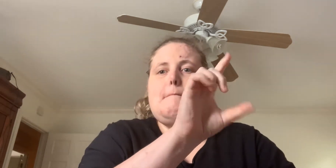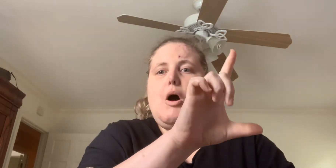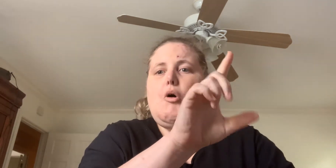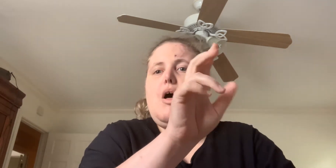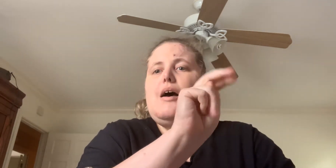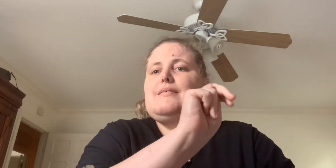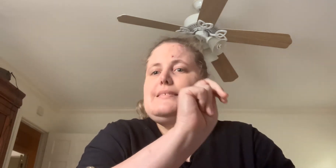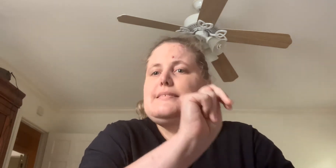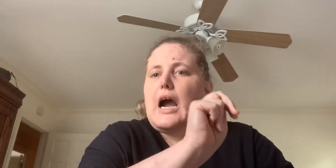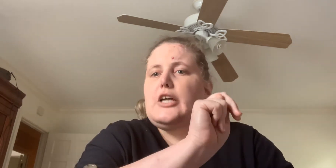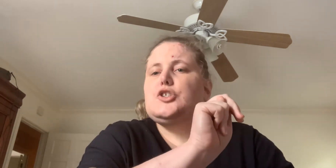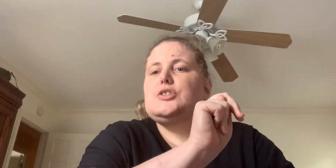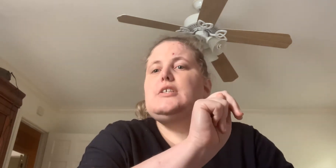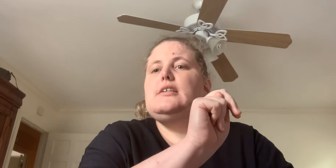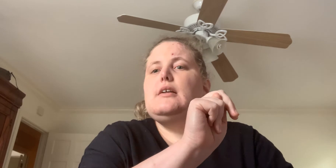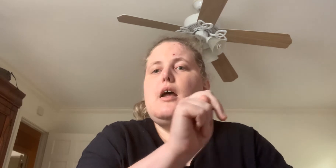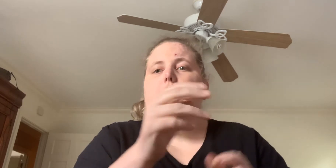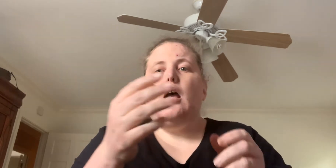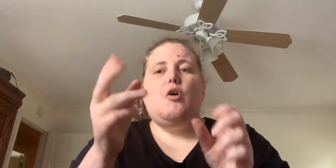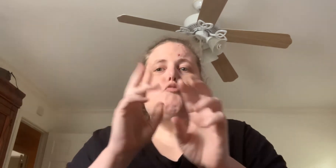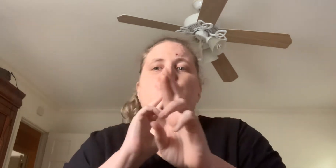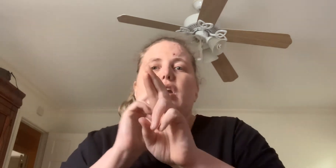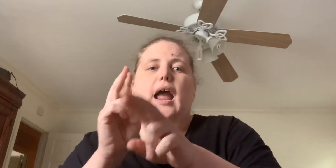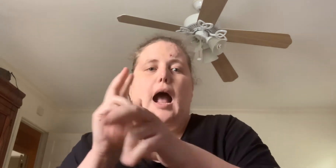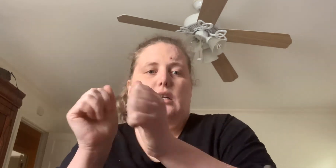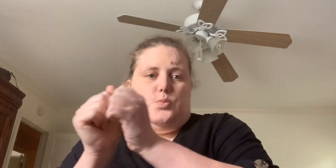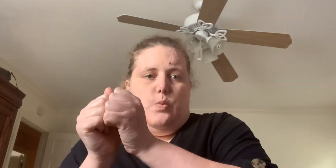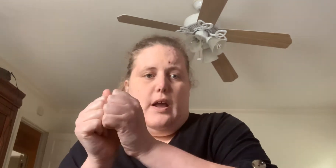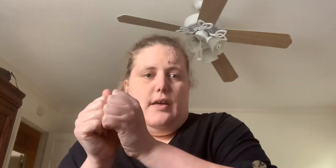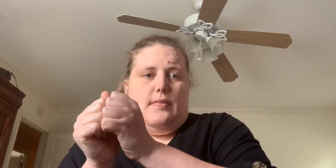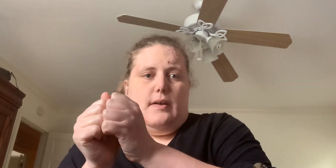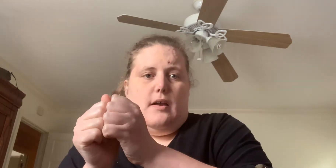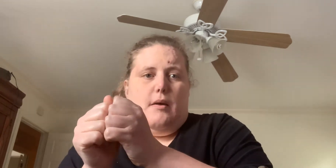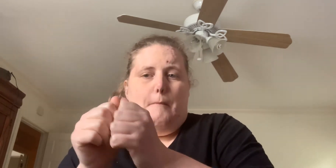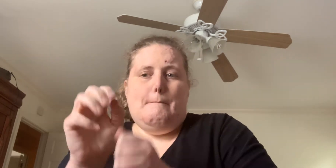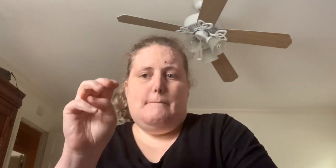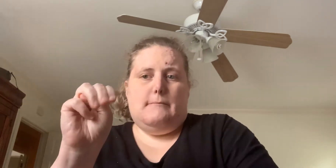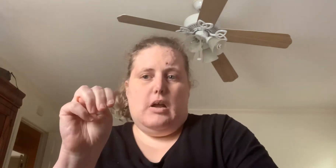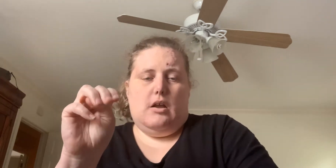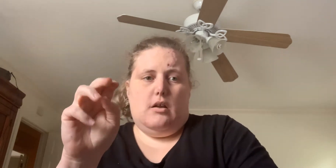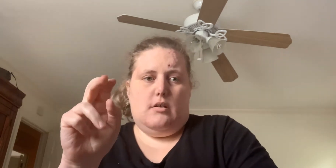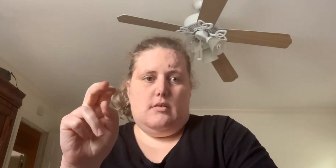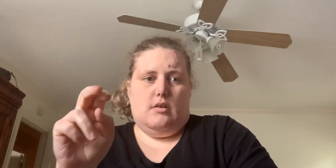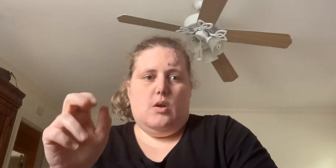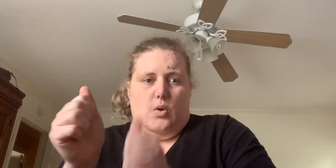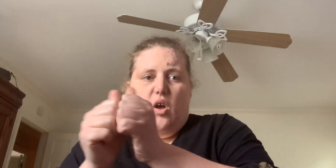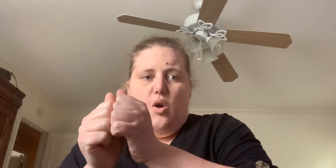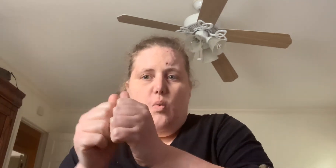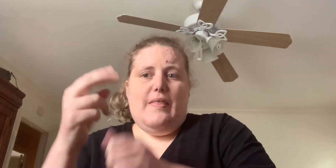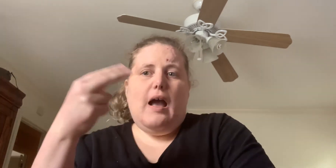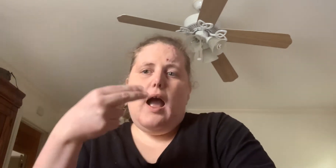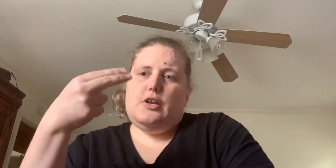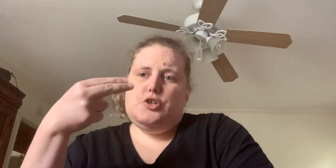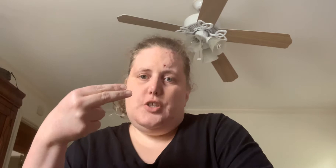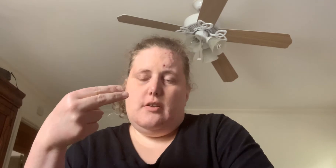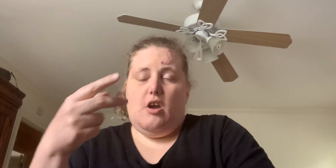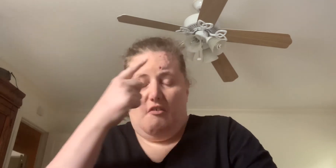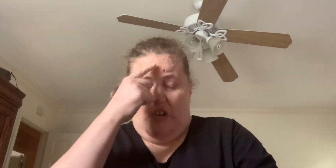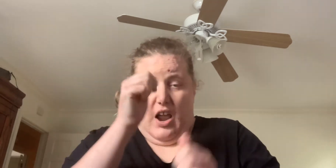have 3 moles of hydrogen. We're just going to type here that we're doing mole ratios. You can do several mole